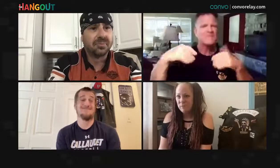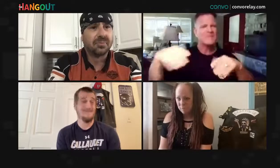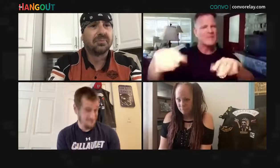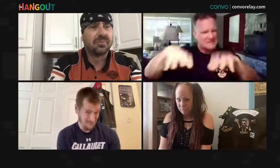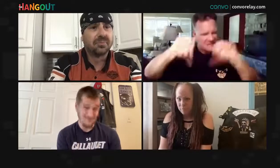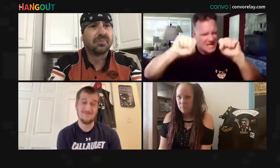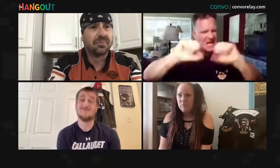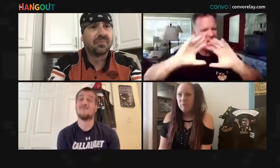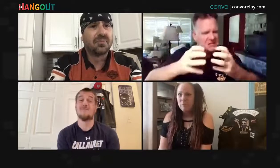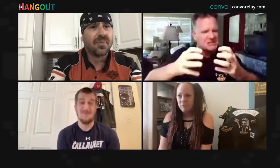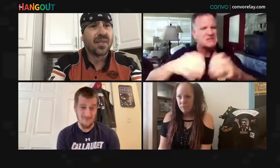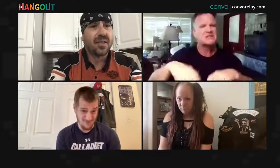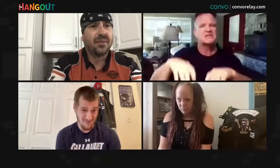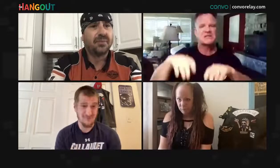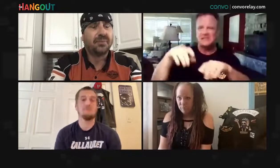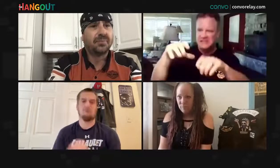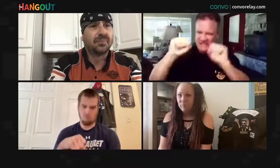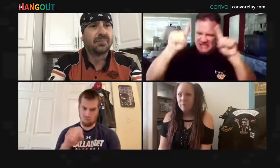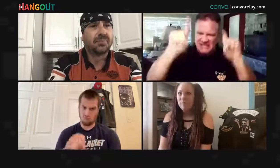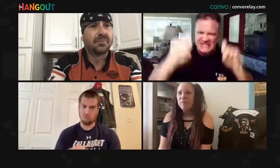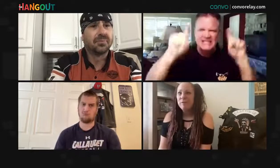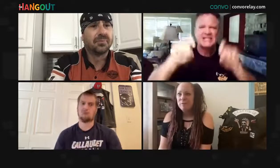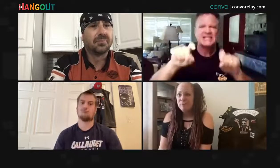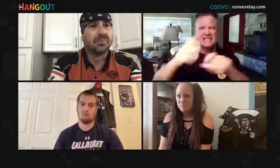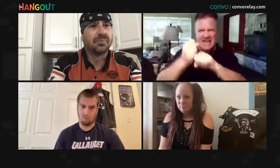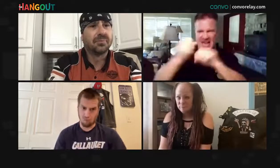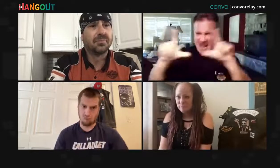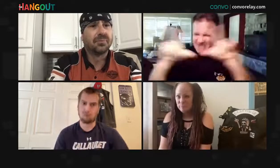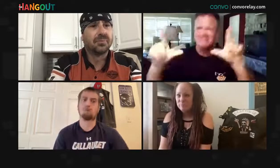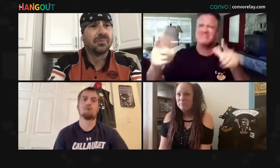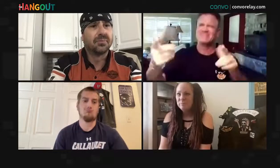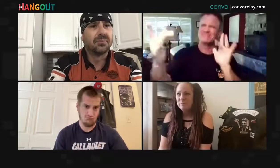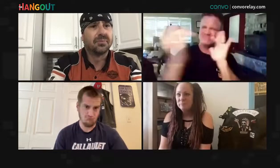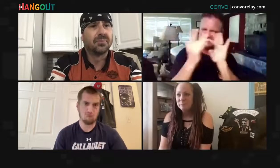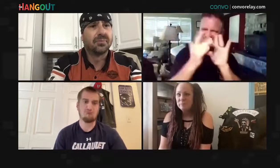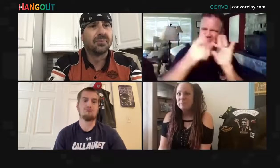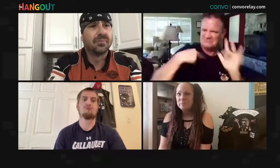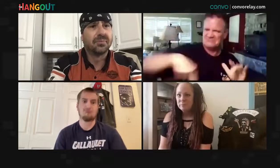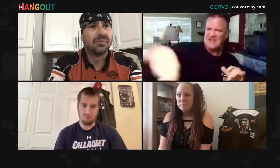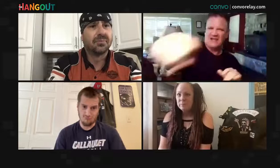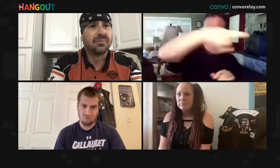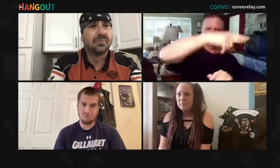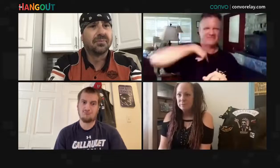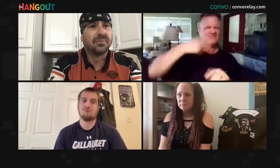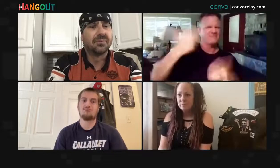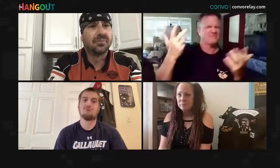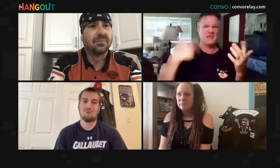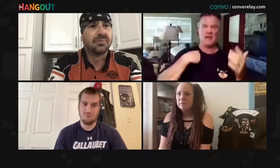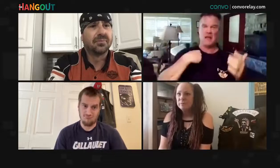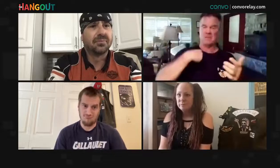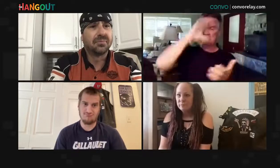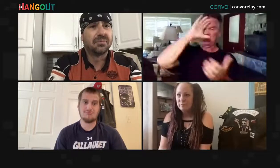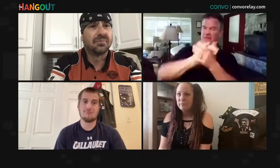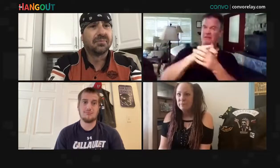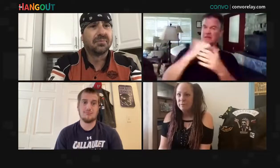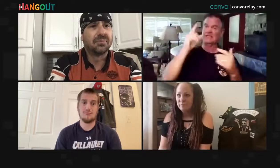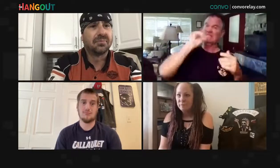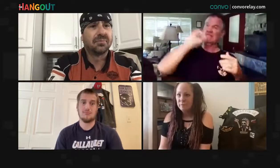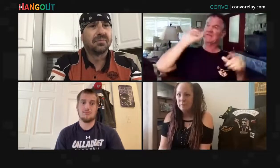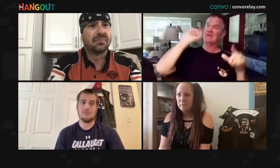wants to learn how to ride, you guys are welcome. Take classes, take your test, get licensed, reach out to us. We're here. And I